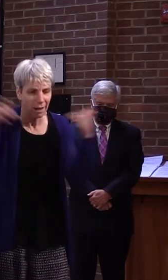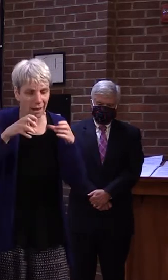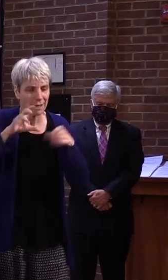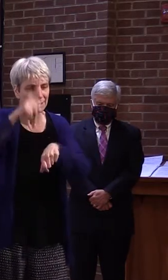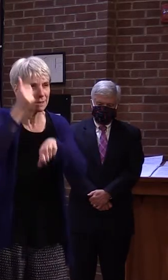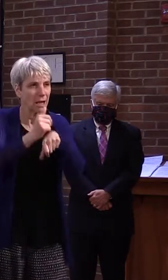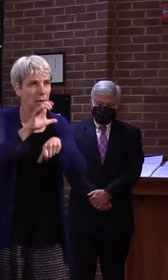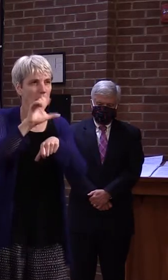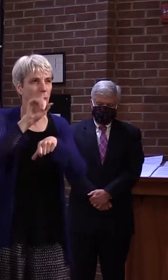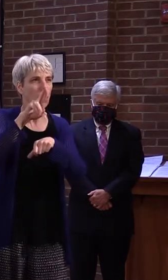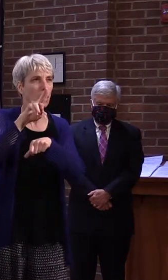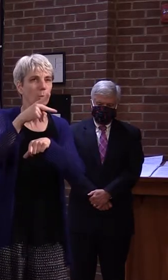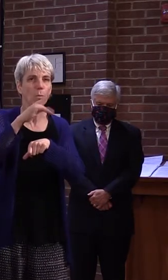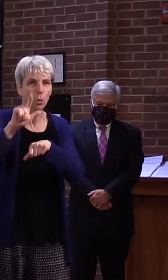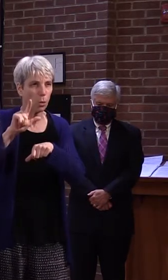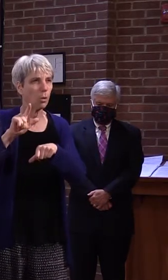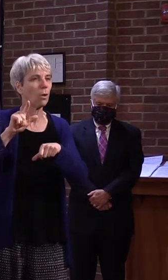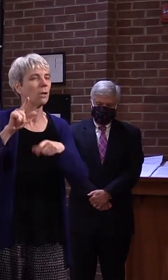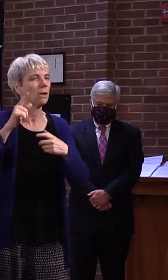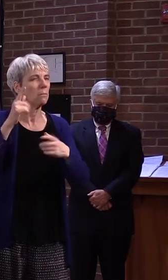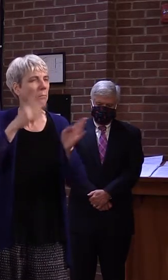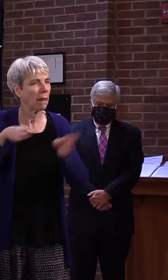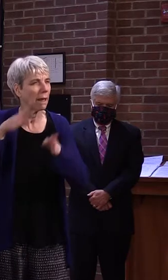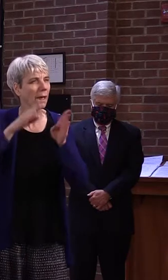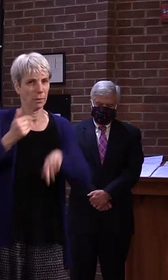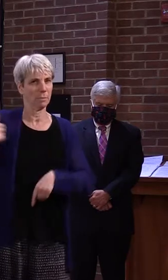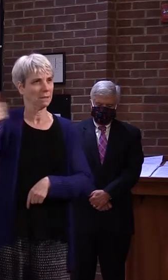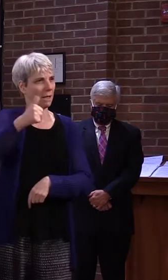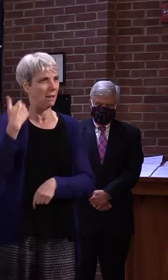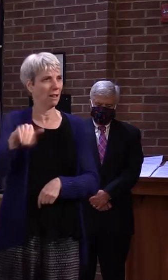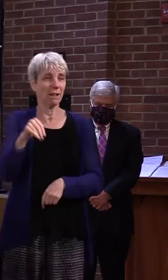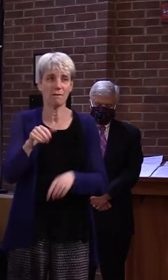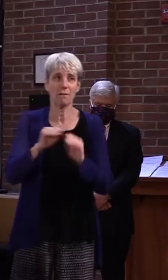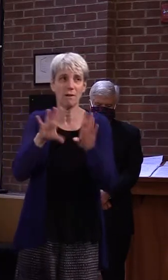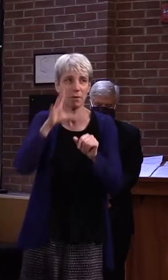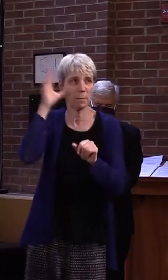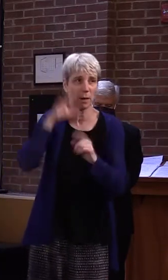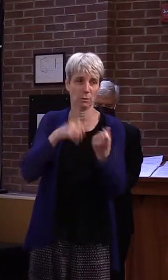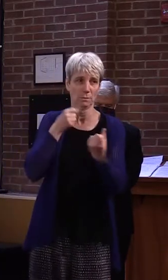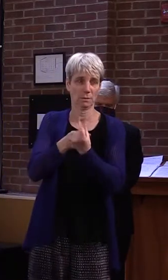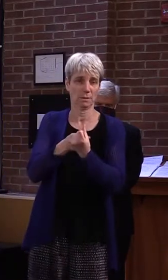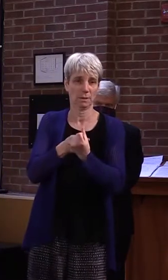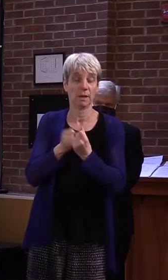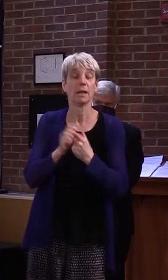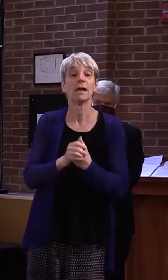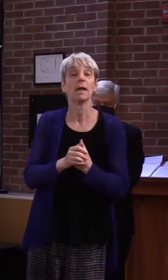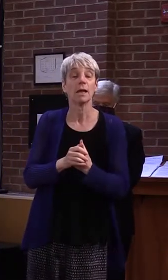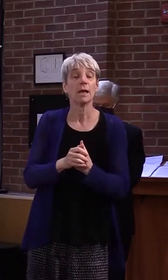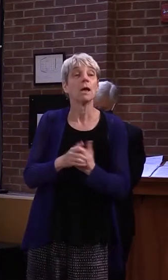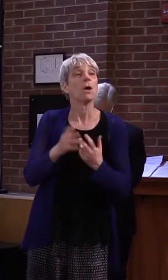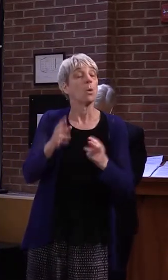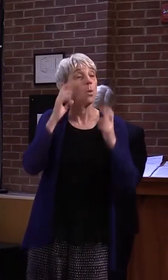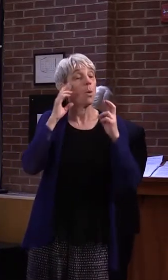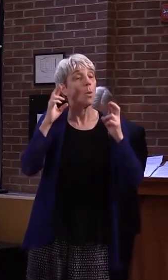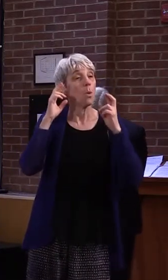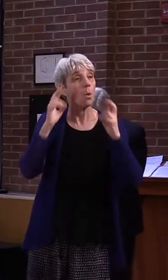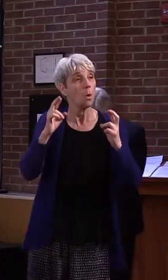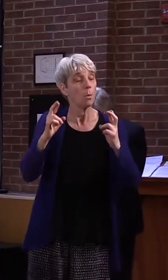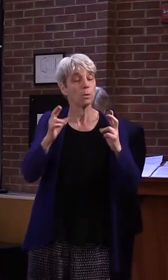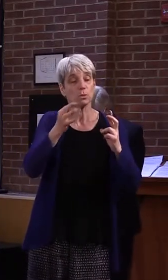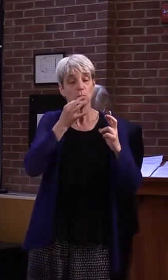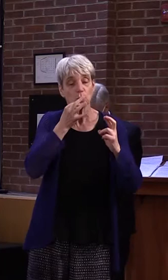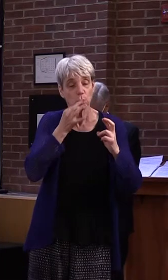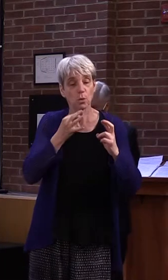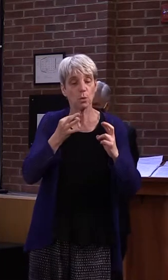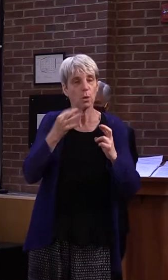It has been observed that perhaps one of the more lasting impacts of this emergency on Vermont's educational system will be a stronger conceptualization of how to use